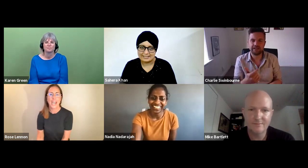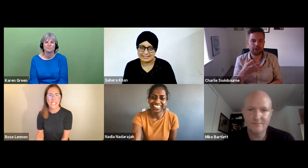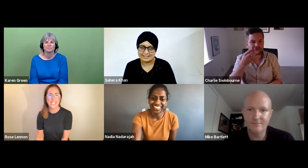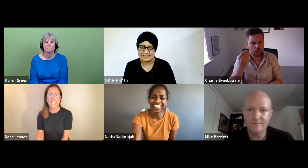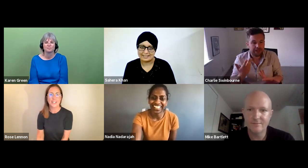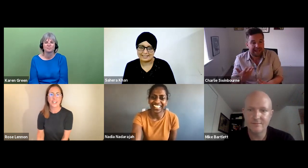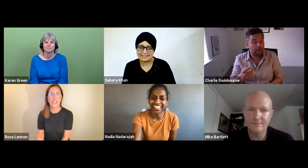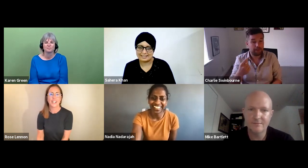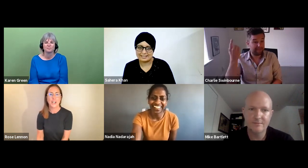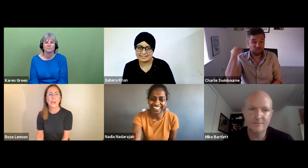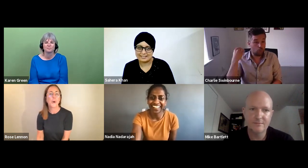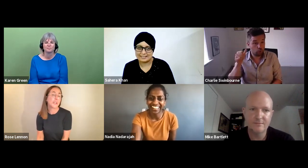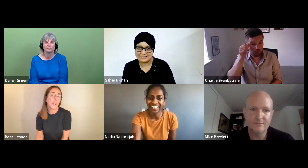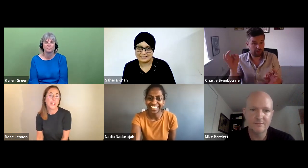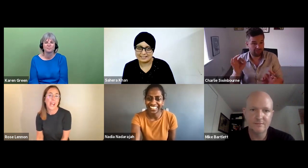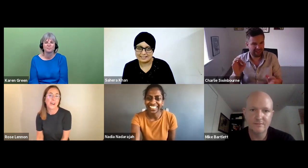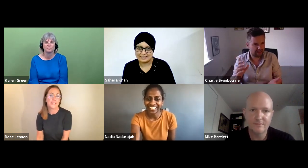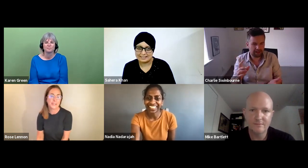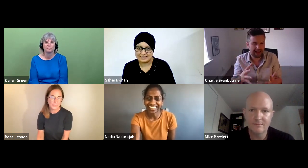as a teenager, knowing what you know now?